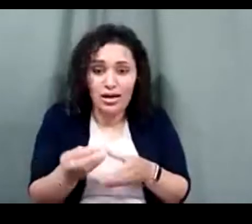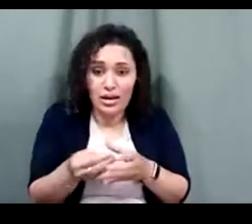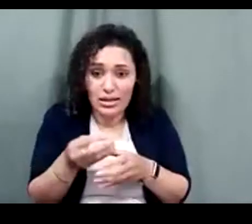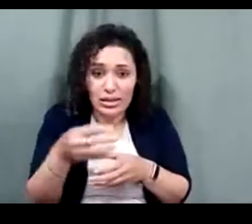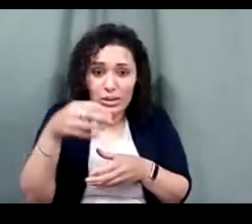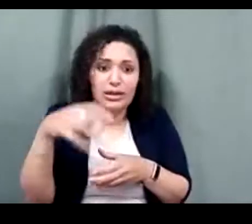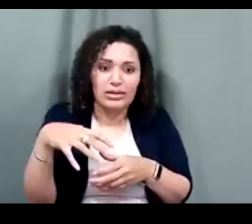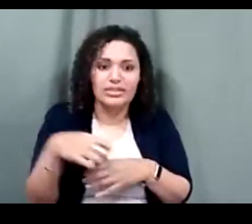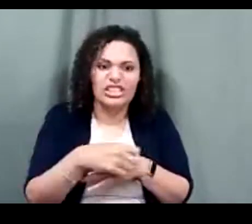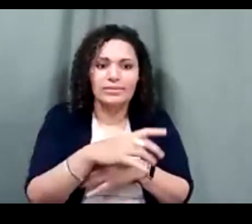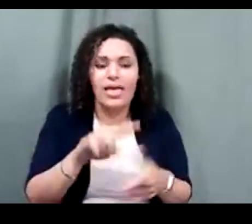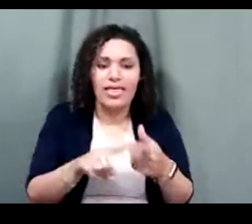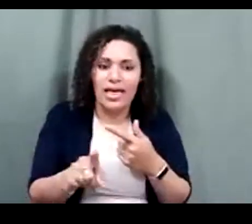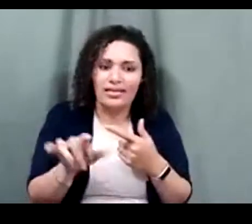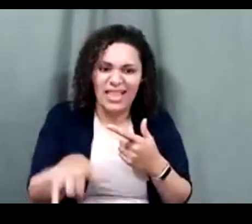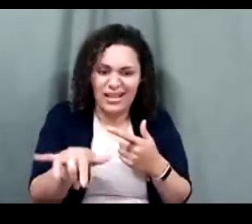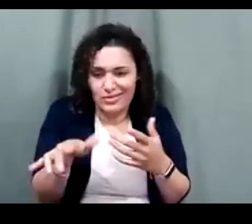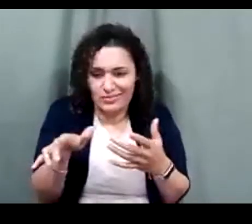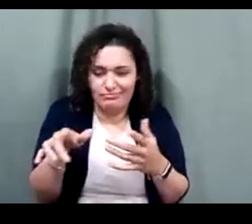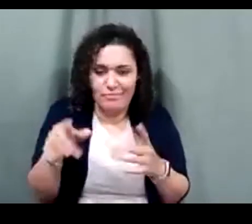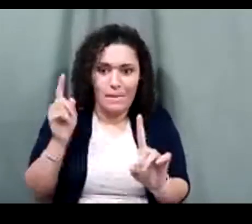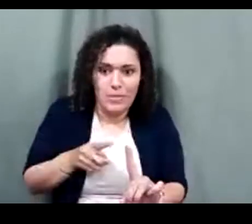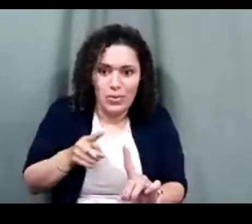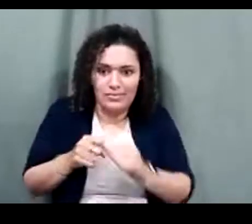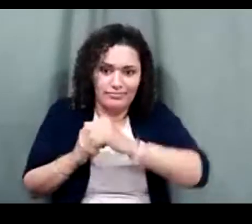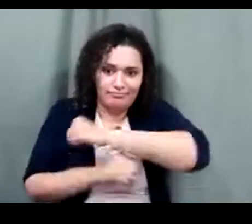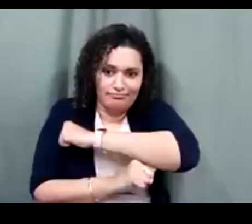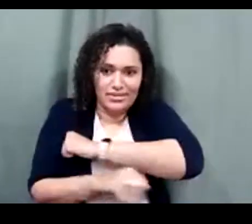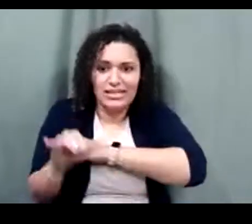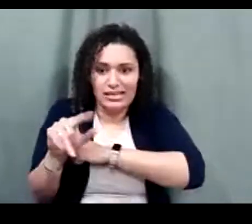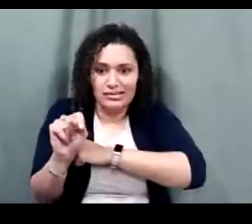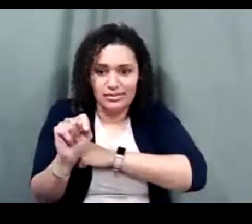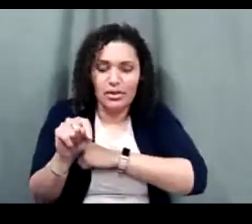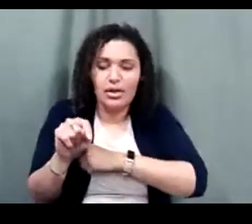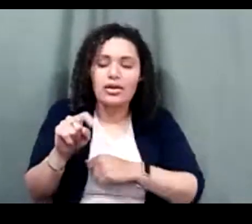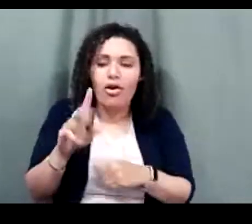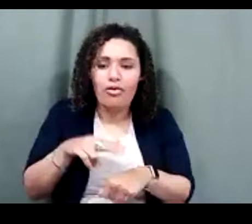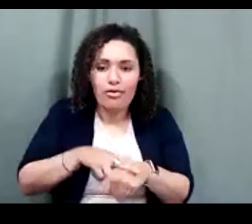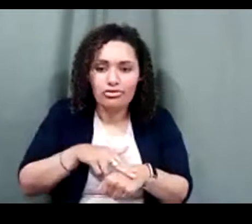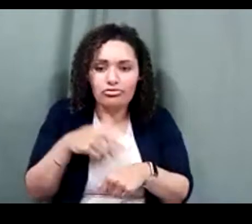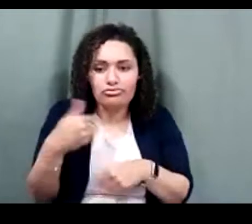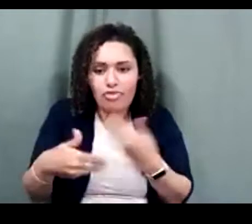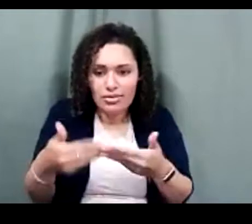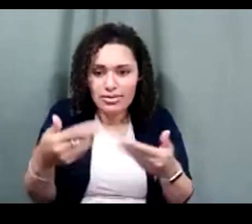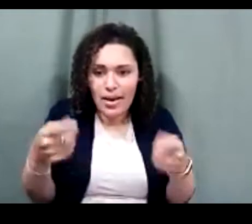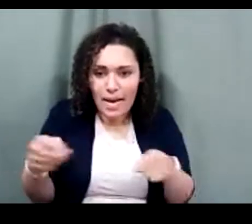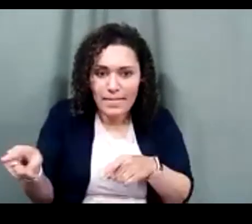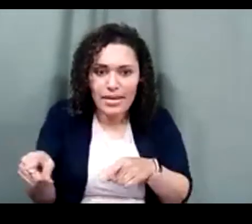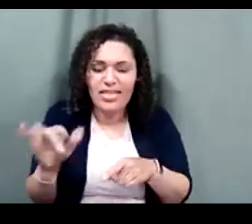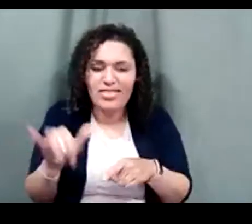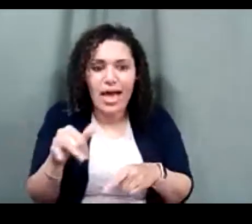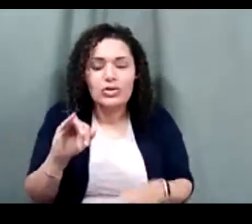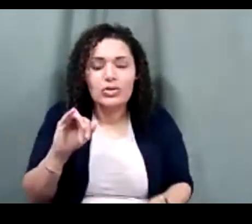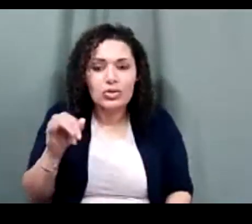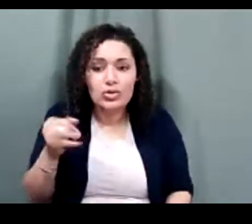they're the ones doing it. So you're trying to kind of let the natural process happen. It's when you have juice, it's